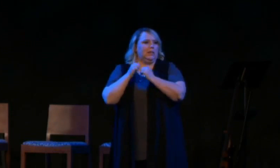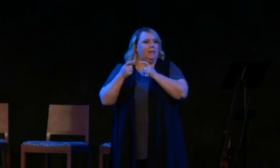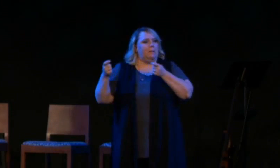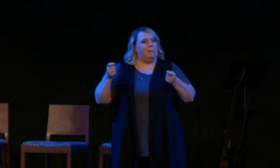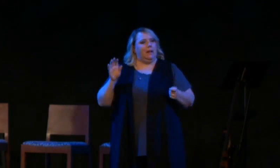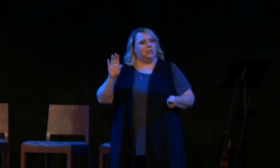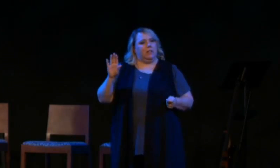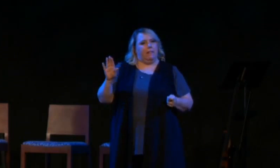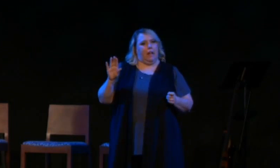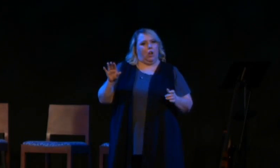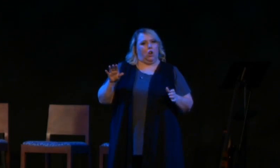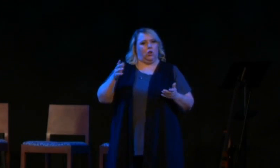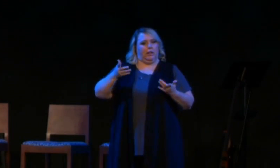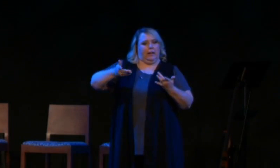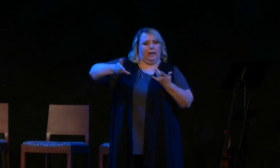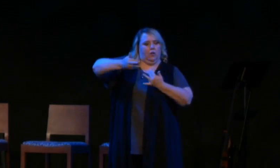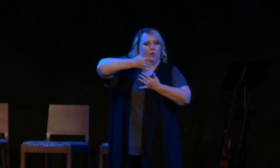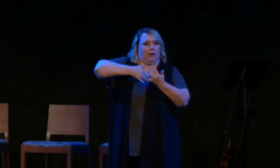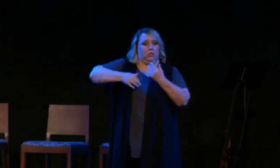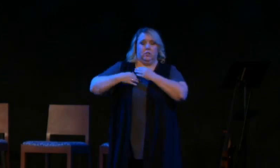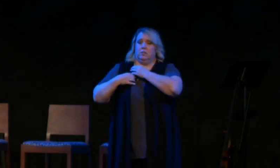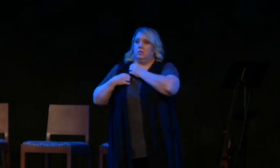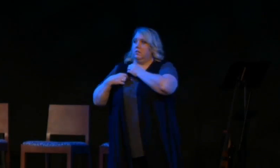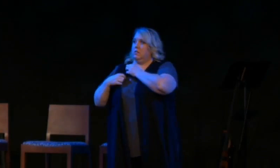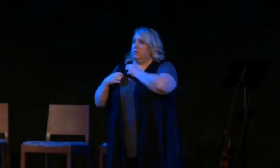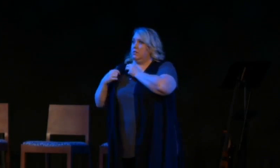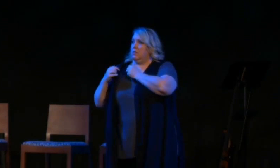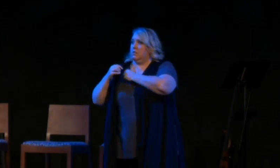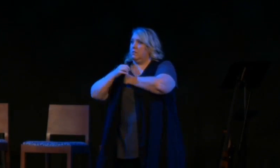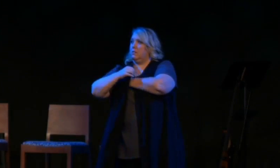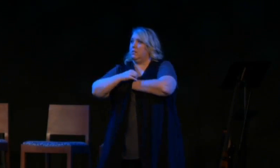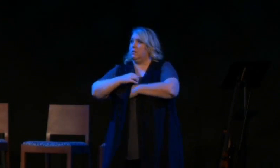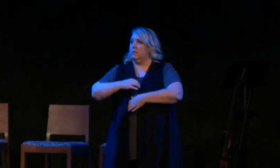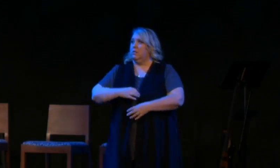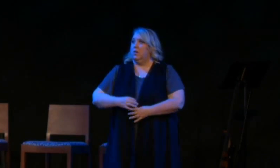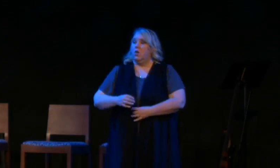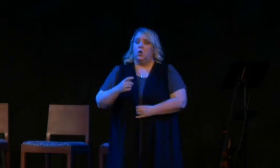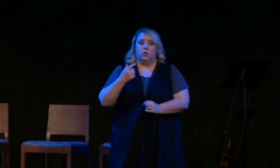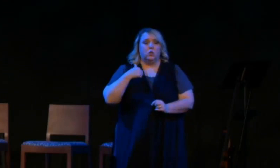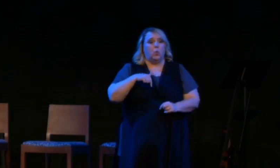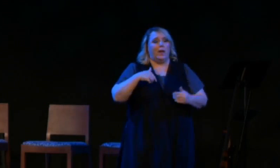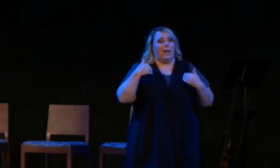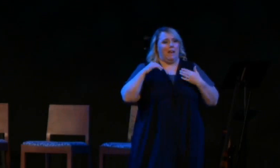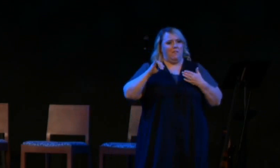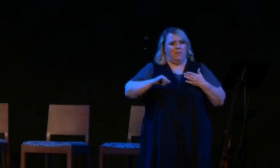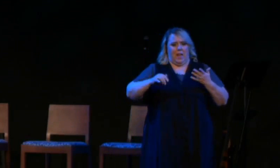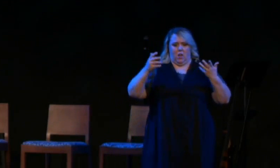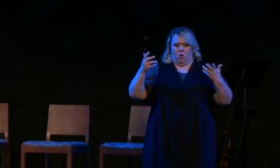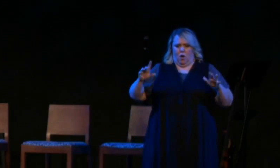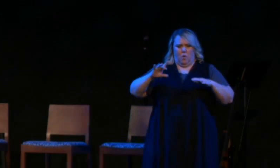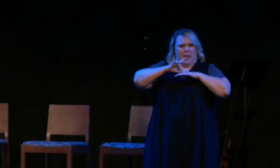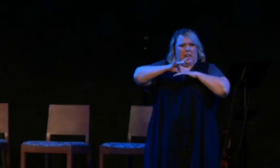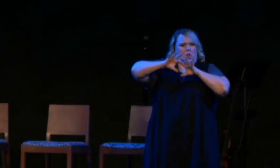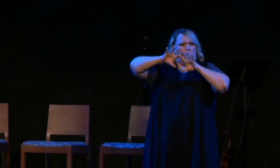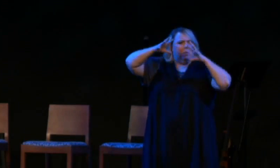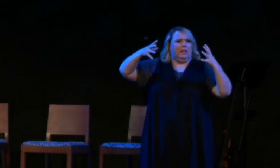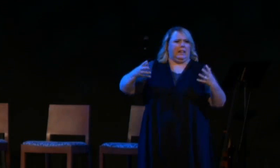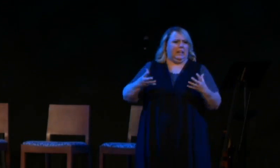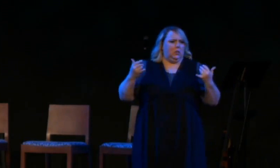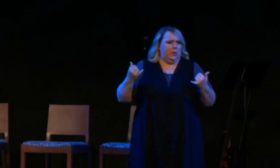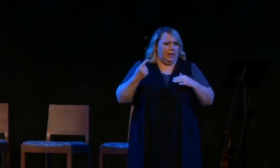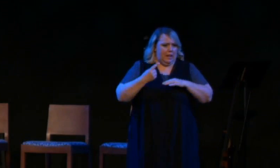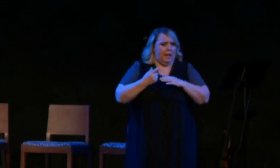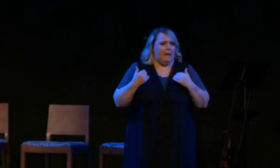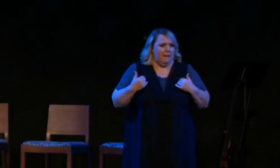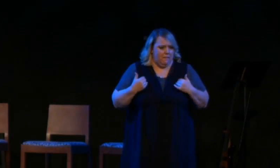their interactions. So we have contextual differentiation on a global basis already today. And there are other things that